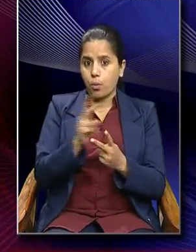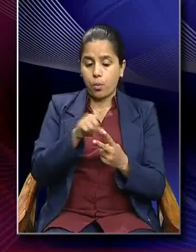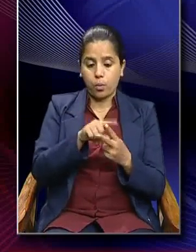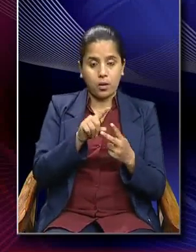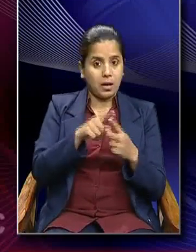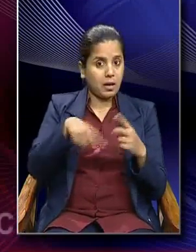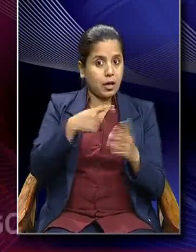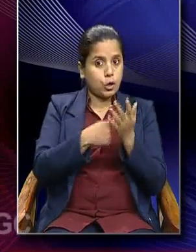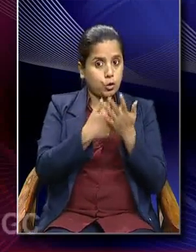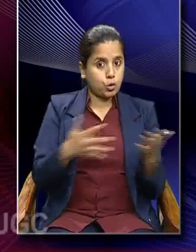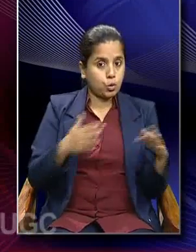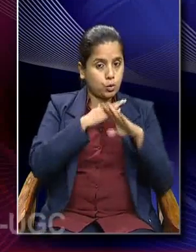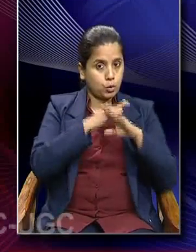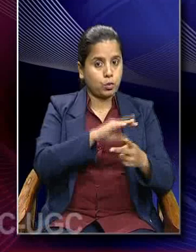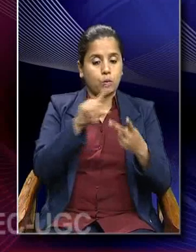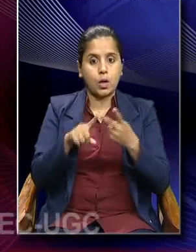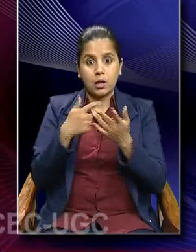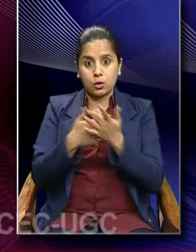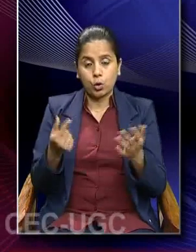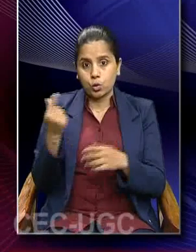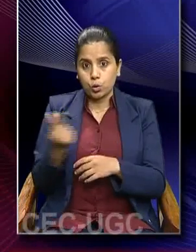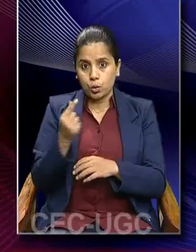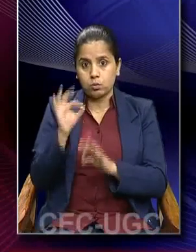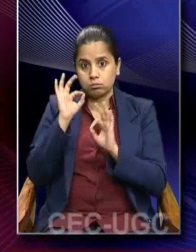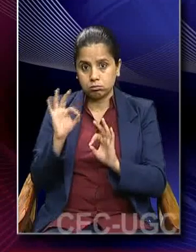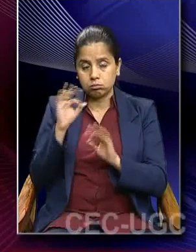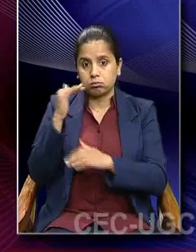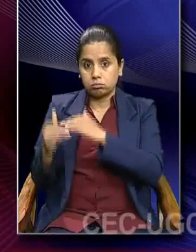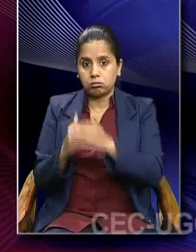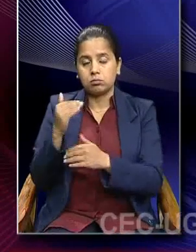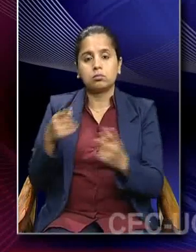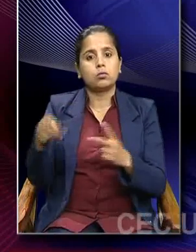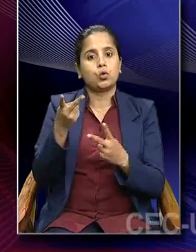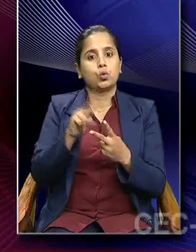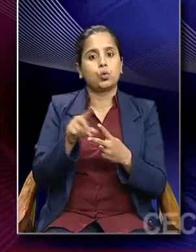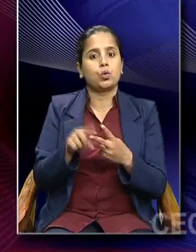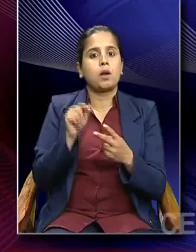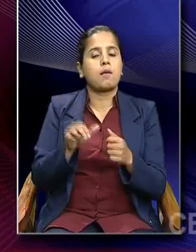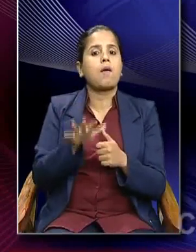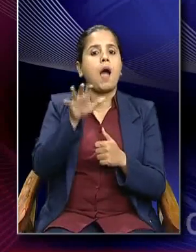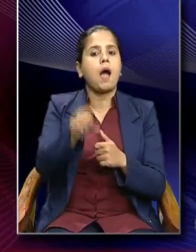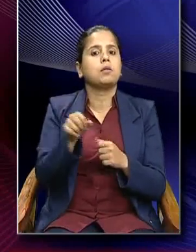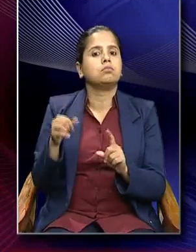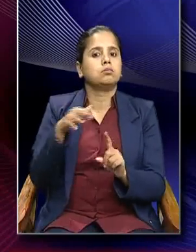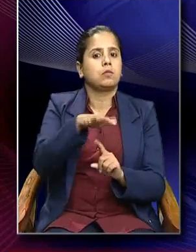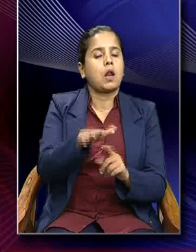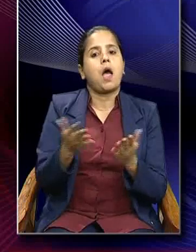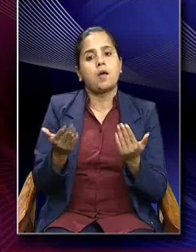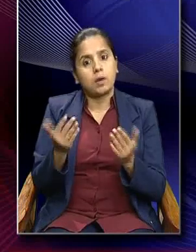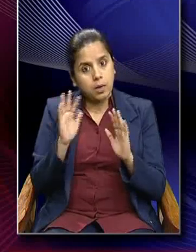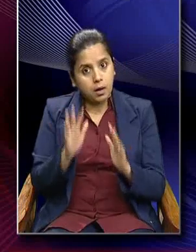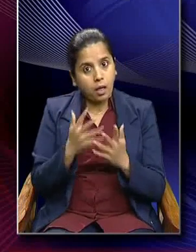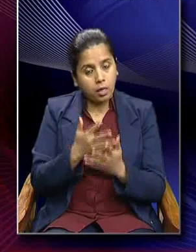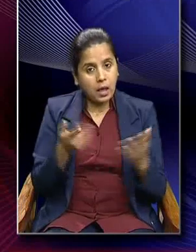energy conservation and energy efficiency are these two components which affect the accessibility and availability component